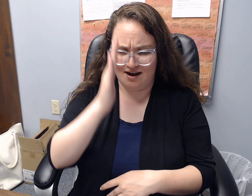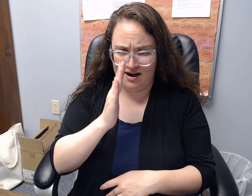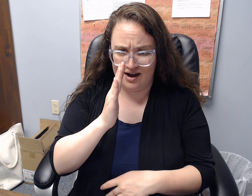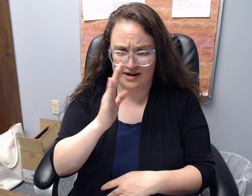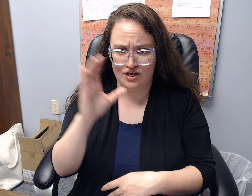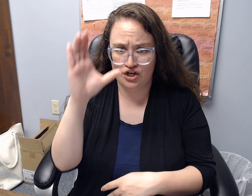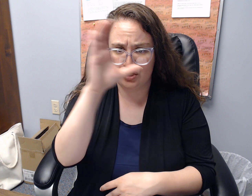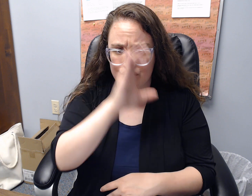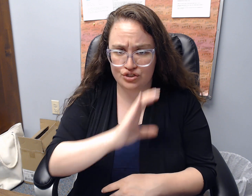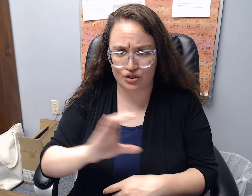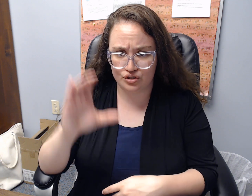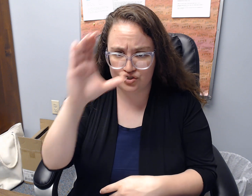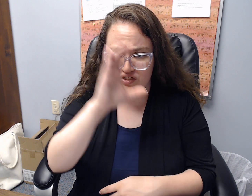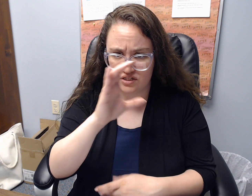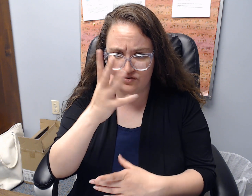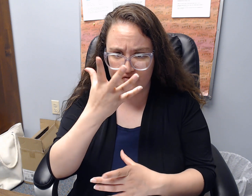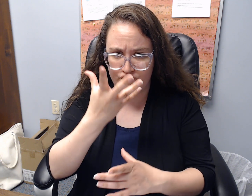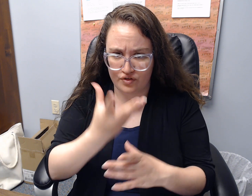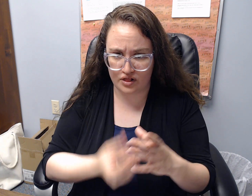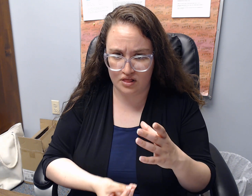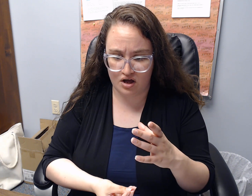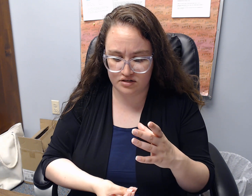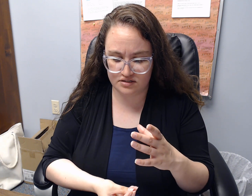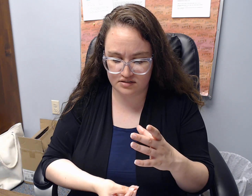God searches for the lost?